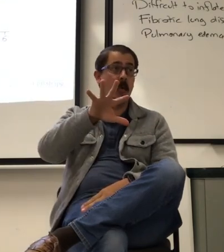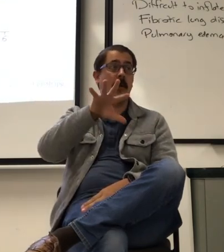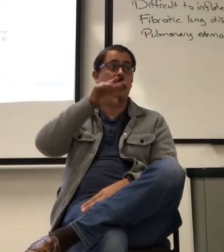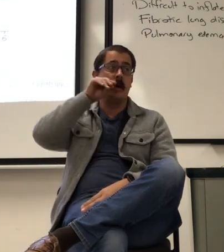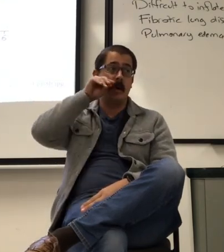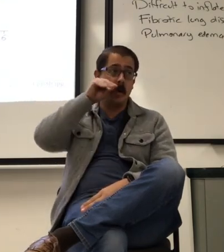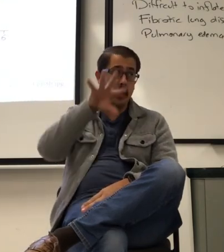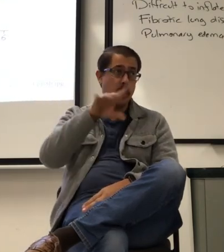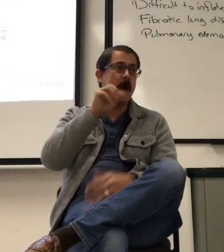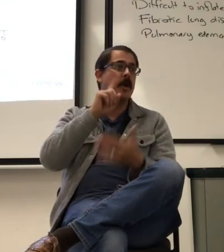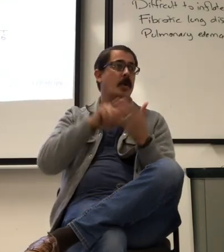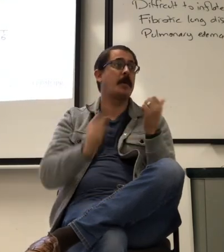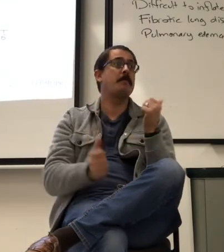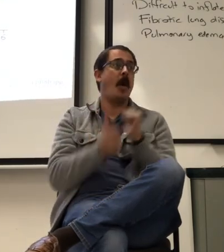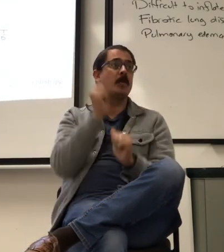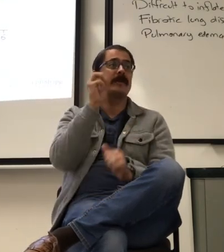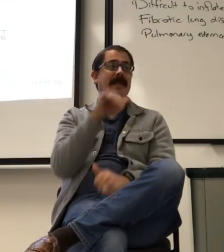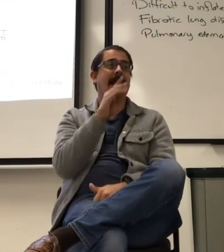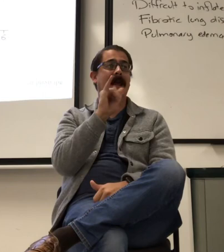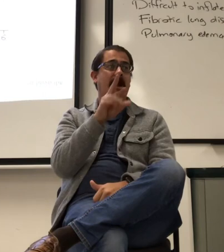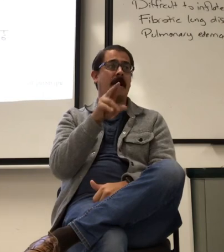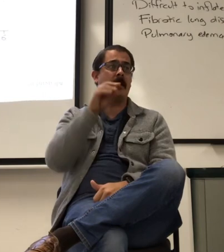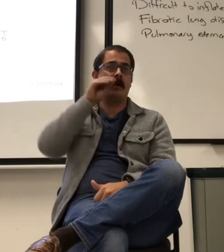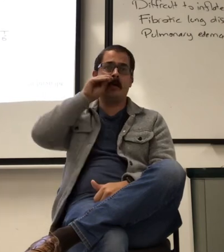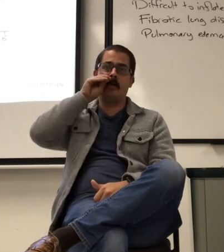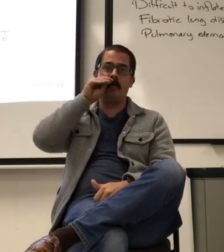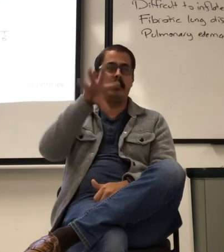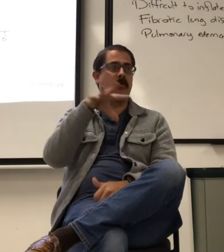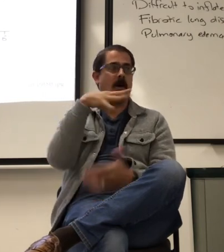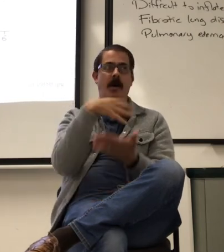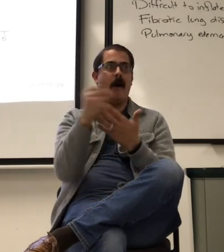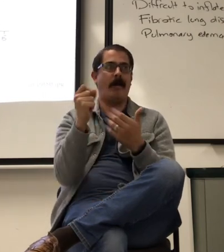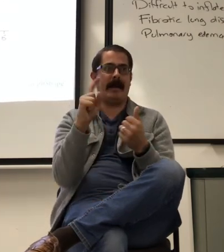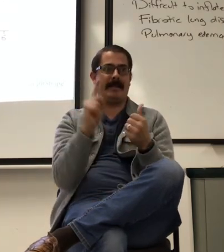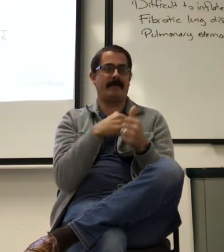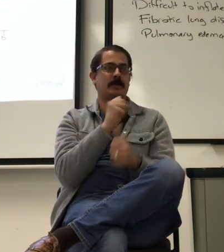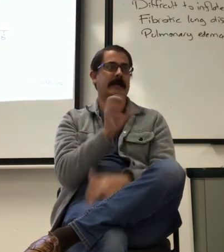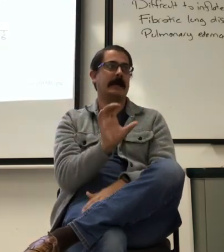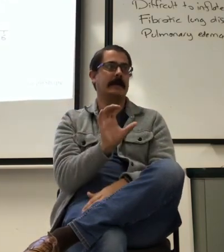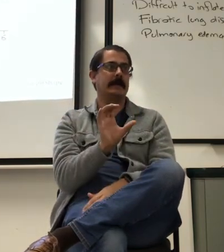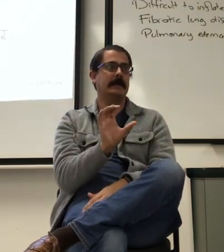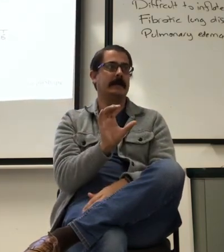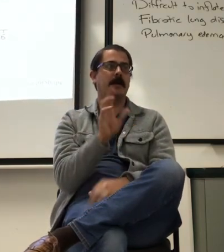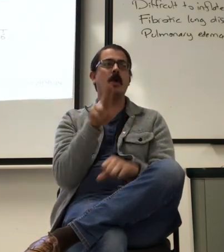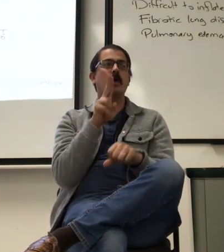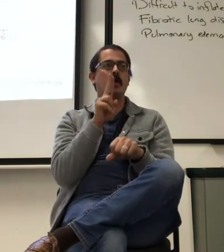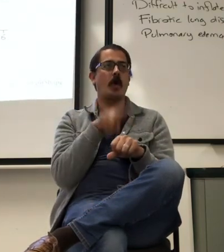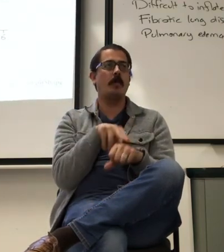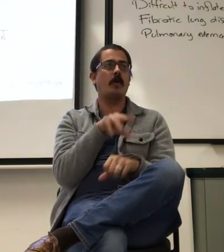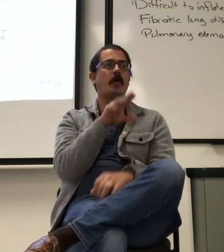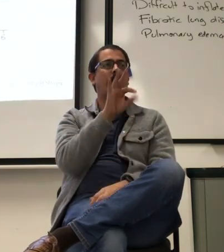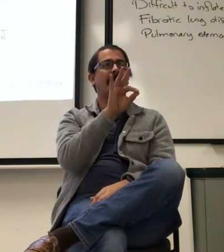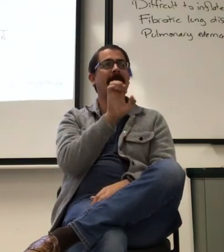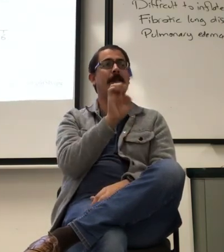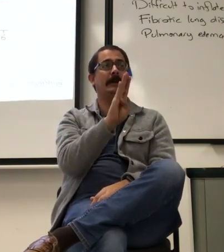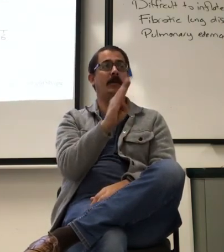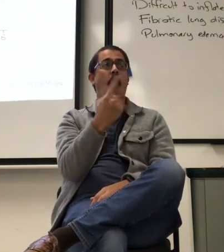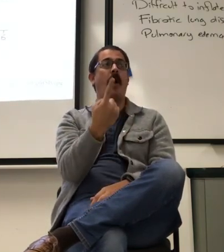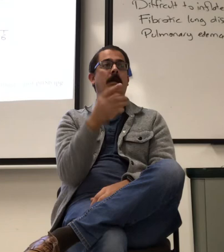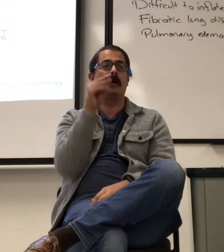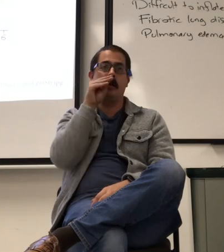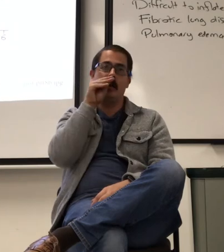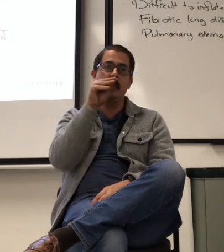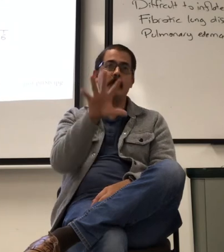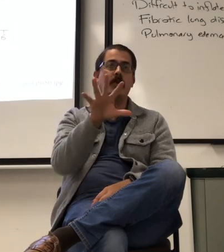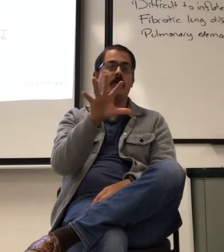Notice most of it is gone in the first second. Okay, and normal FEV1 is